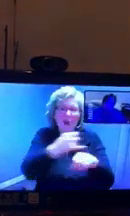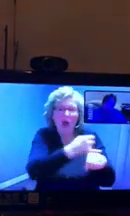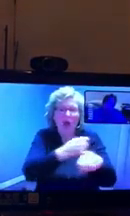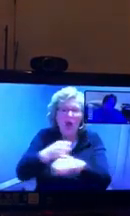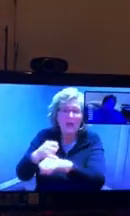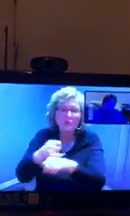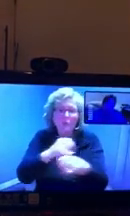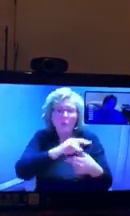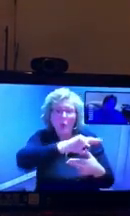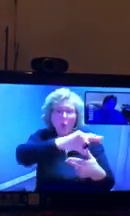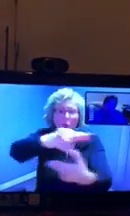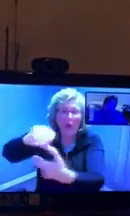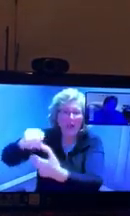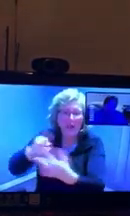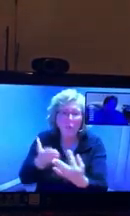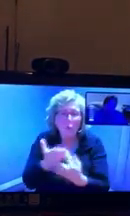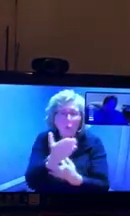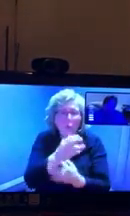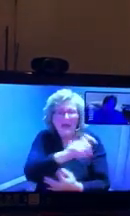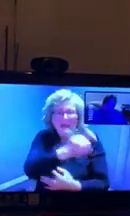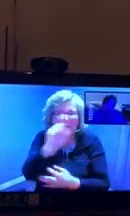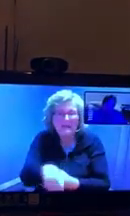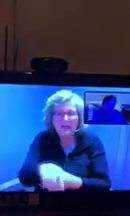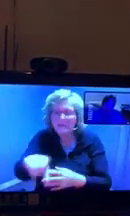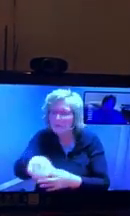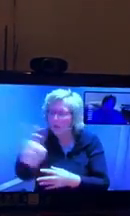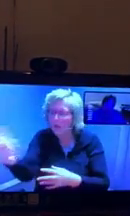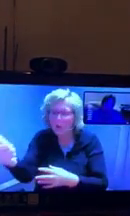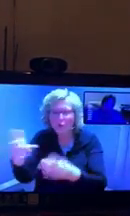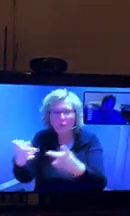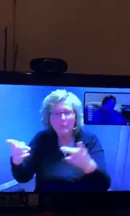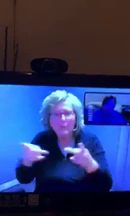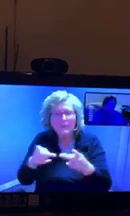came through, and in Texas, and in other places where people are literally